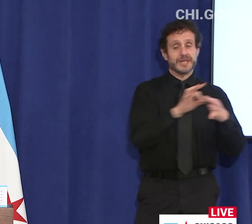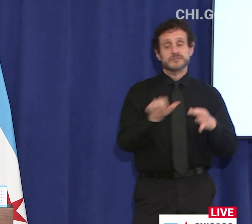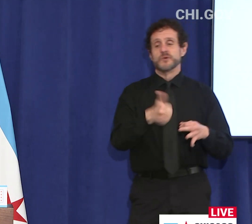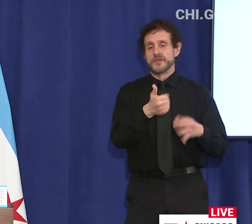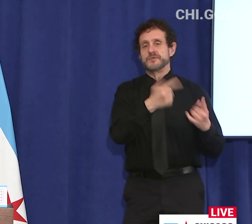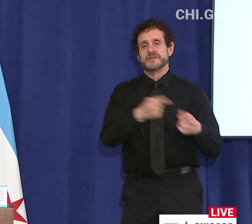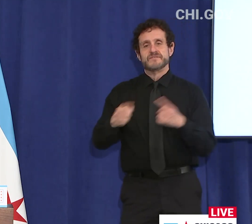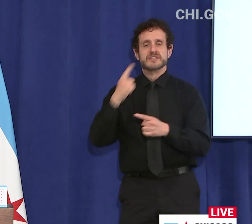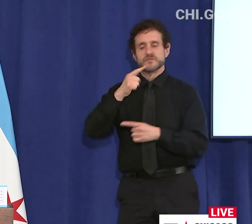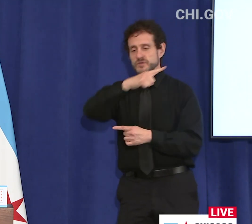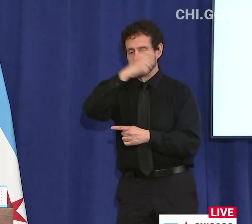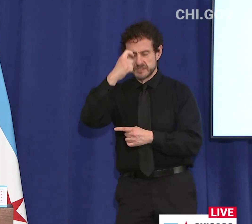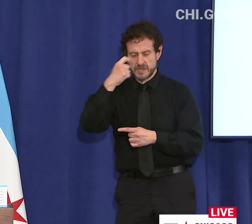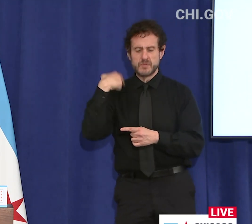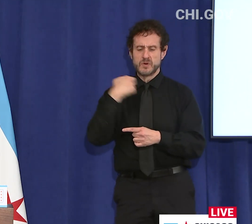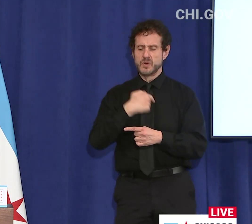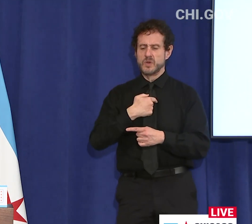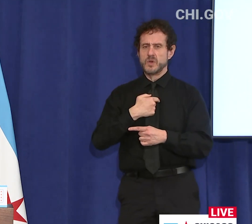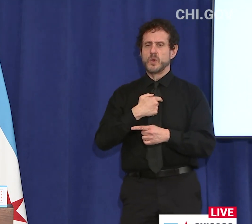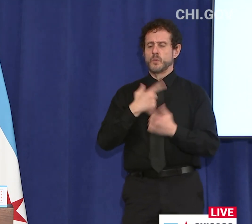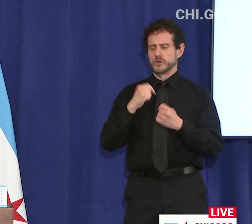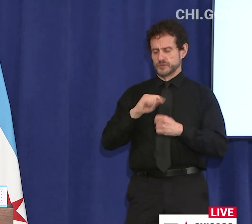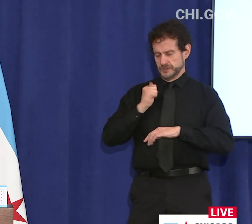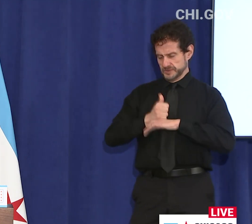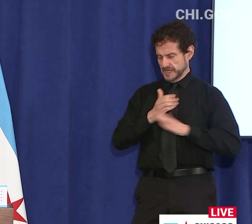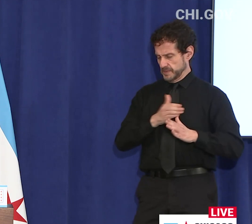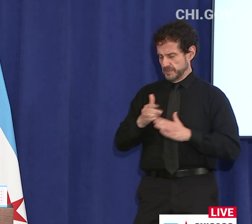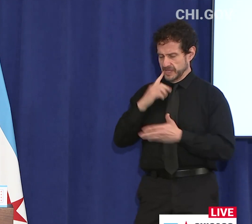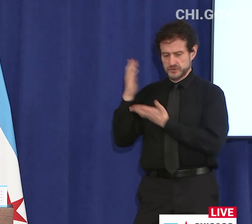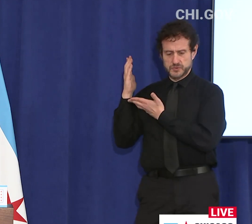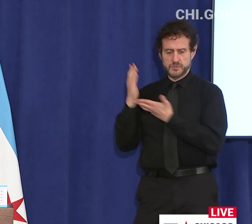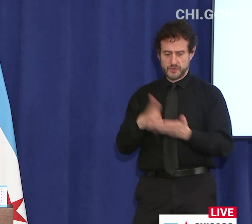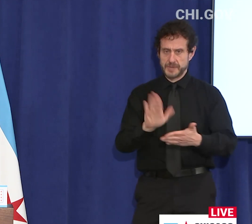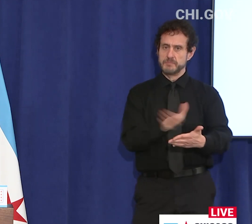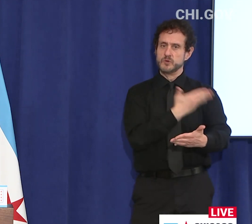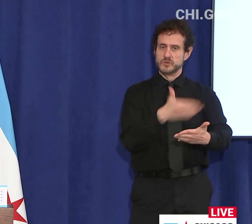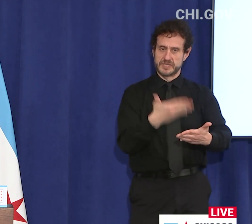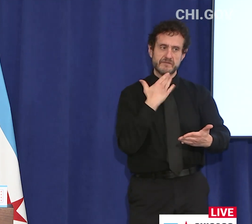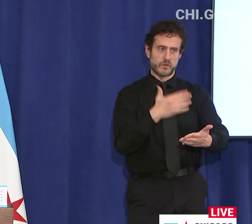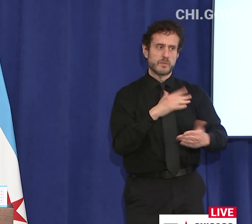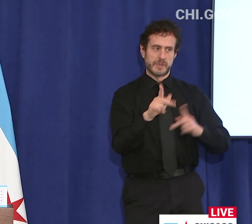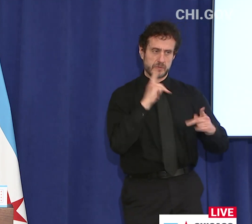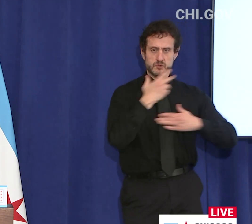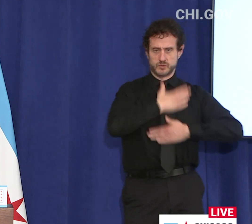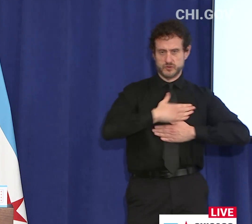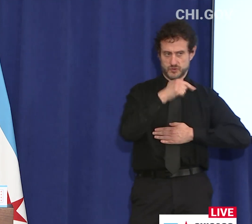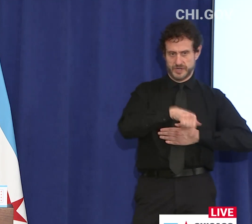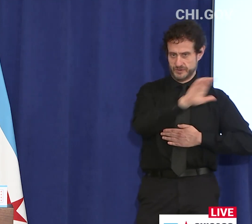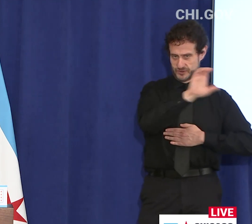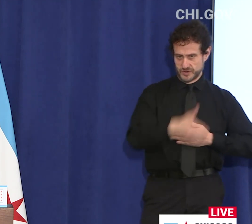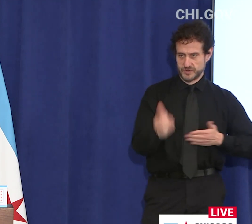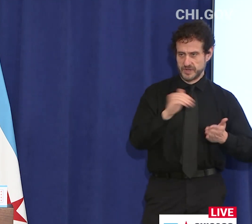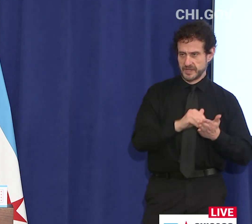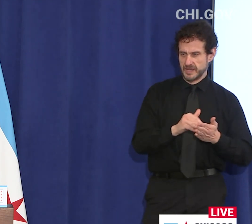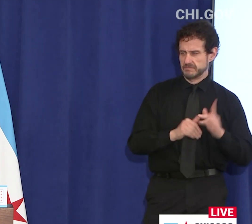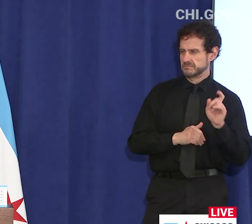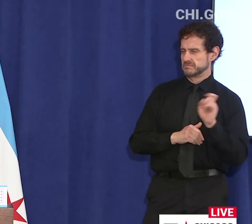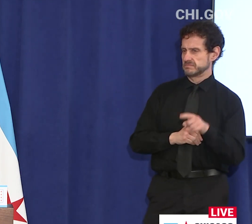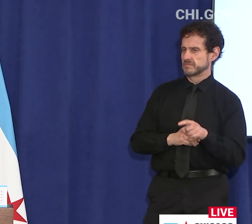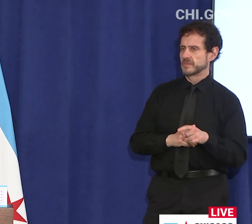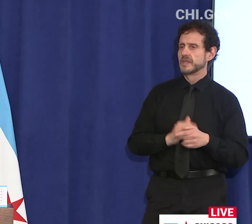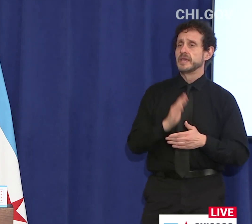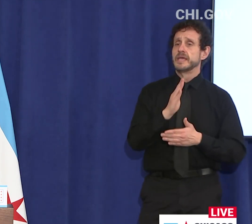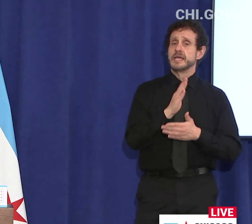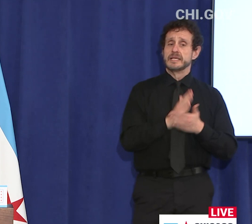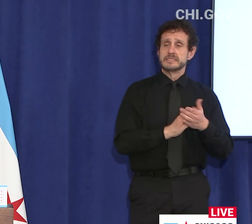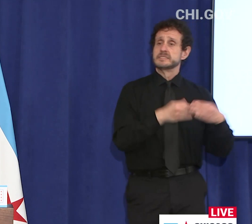plans to bring music back to Chicago. And he also is asking, some merchants